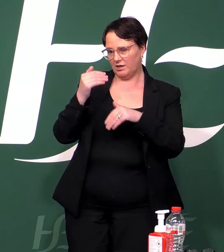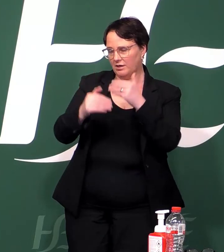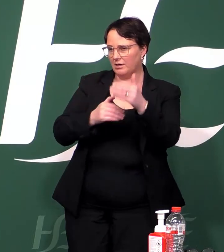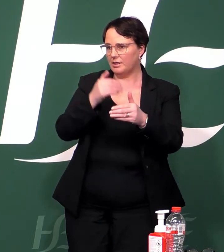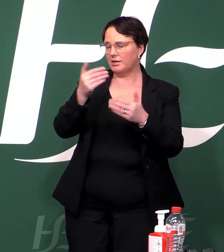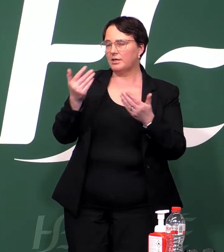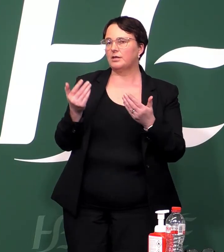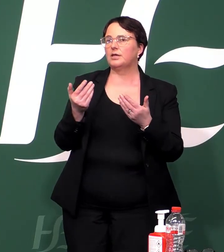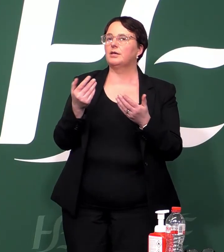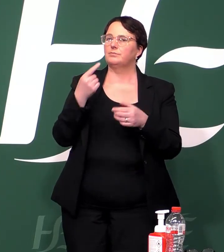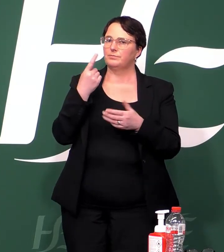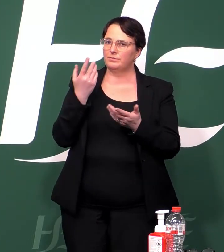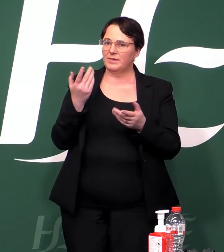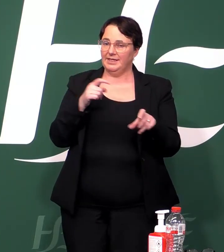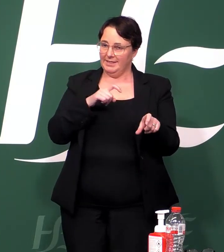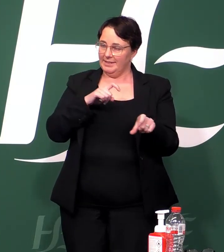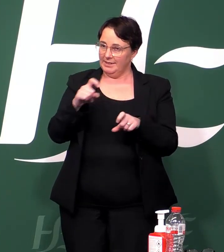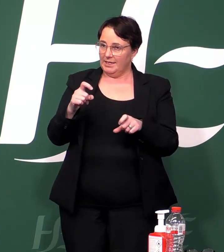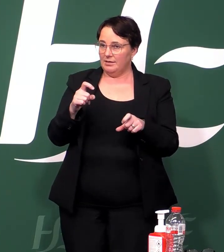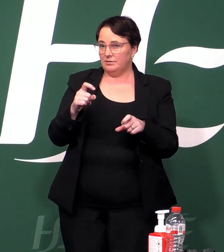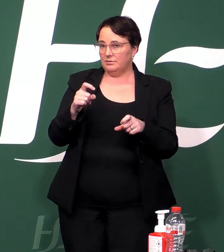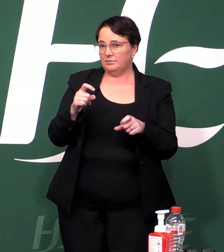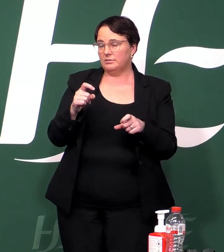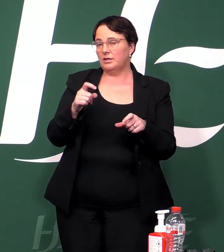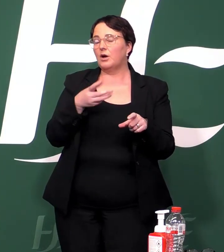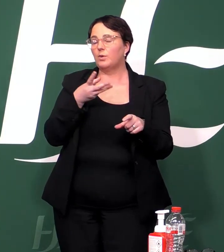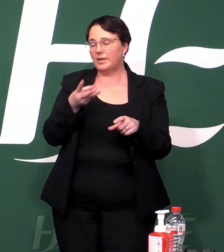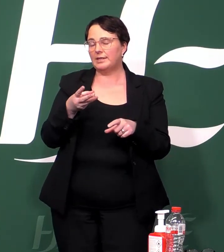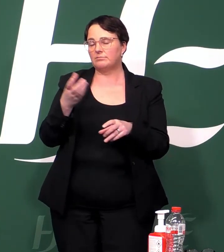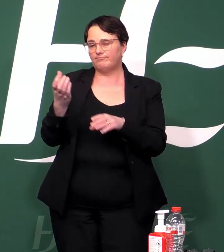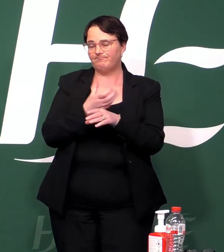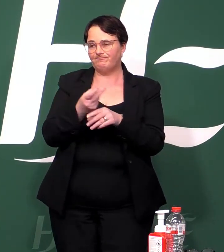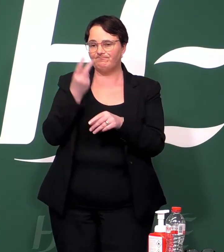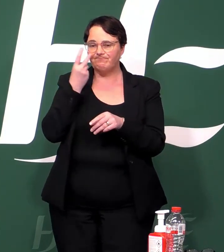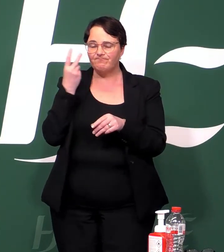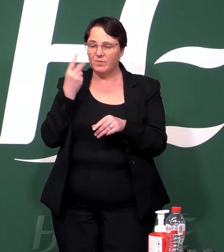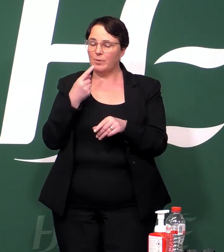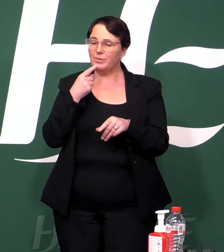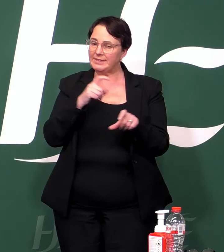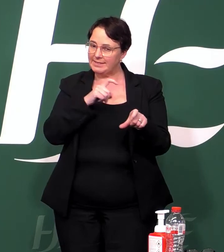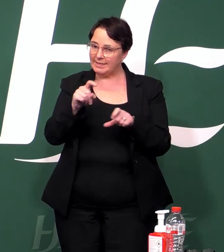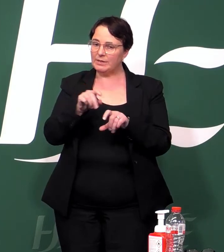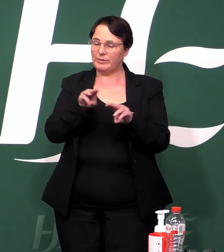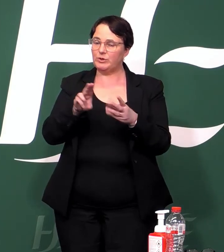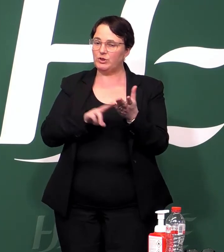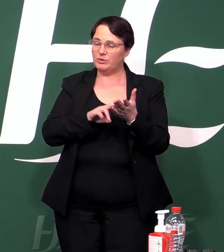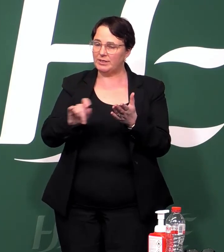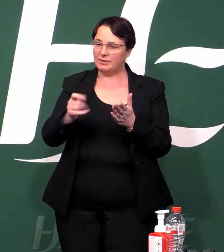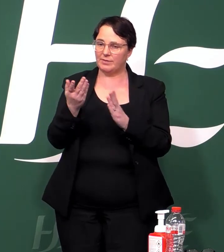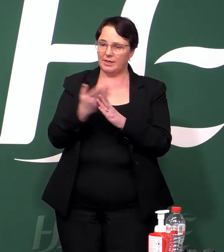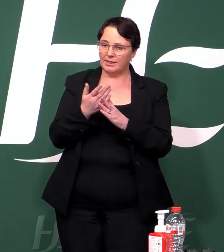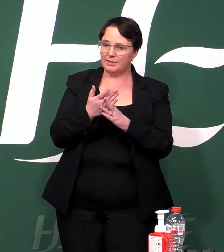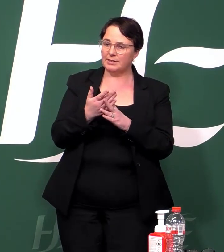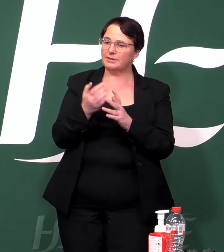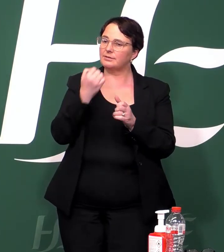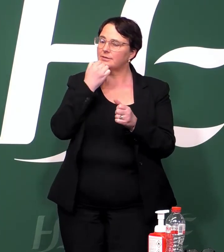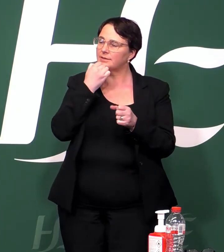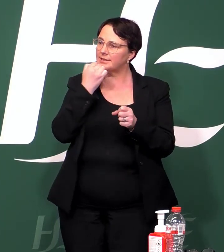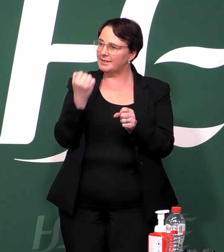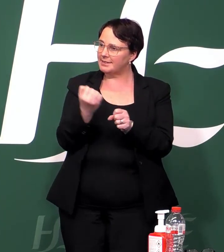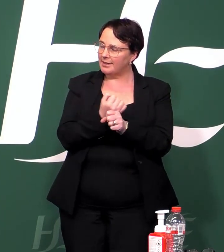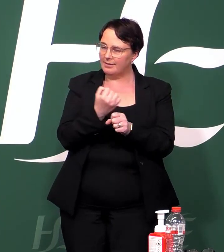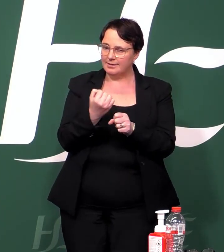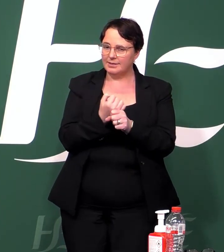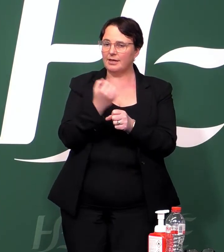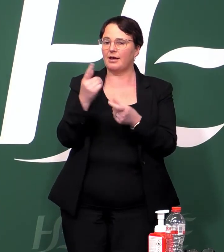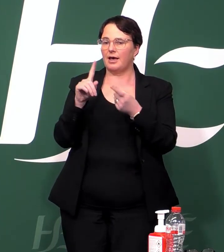people as well. There still is, it is something we keep under review, but there still is people who use it actually, interestingly, to access some of the data around information, as well as